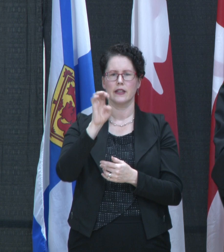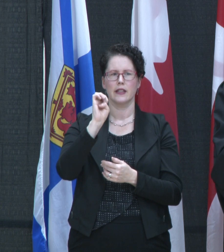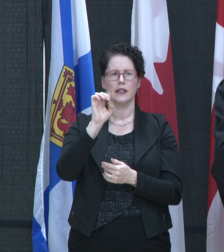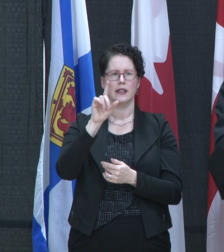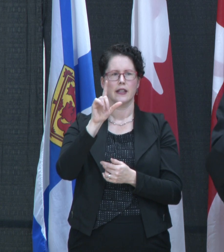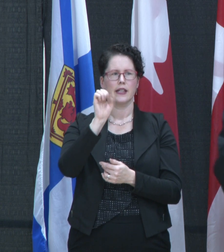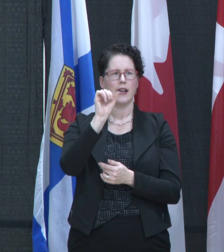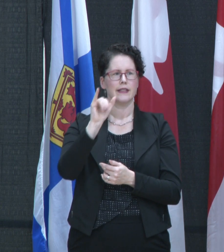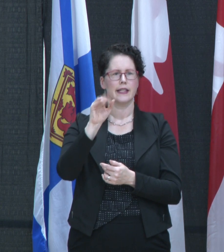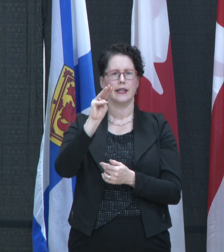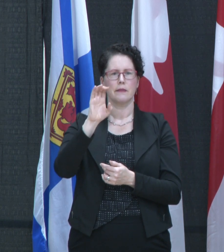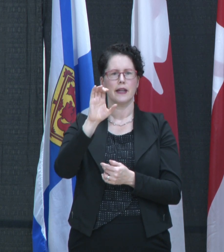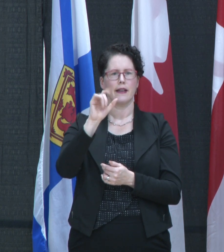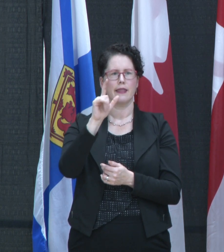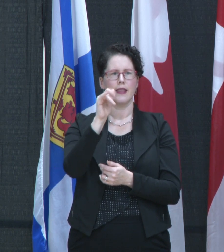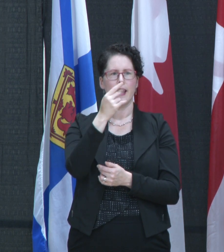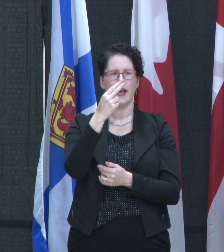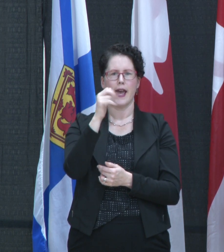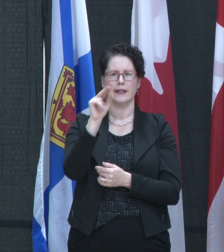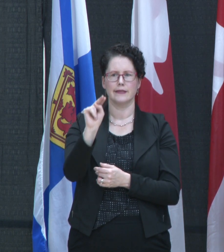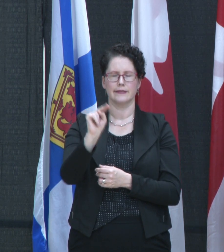McLenahan.